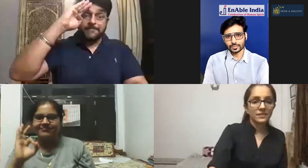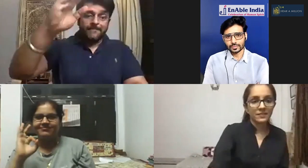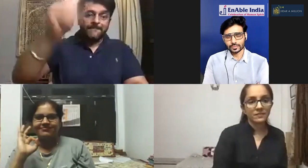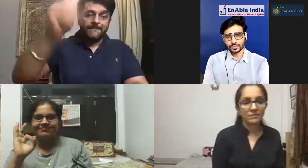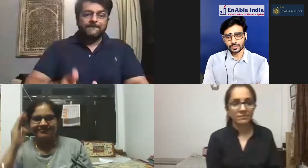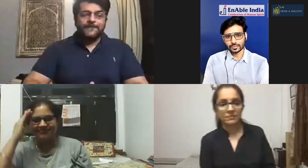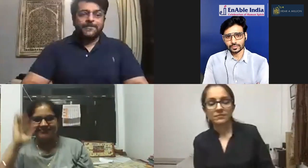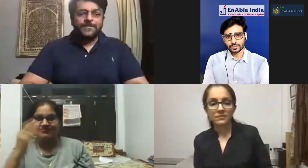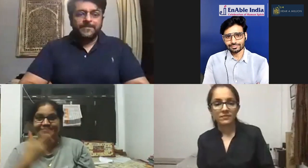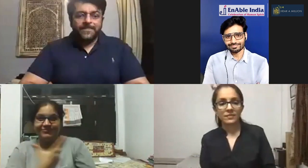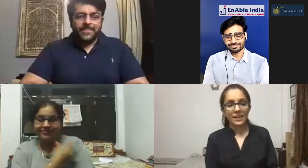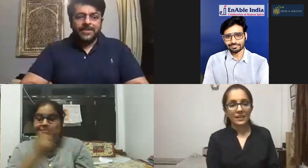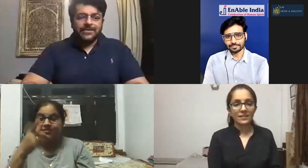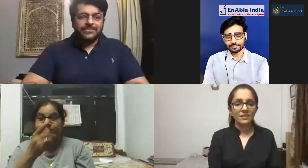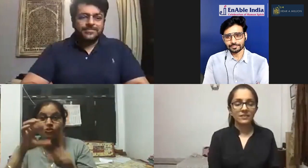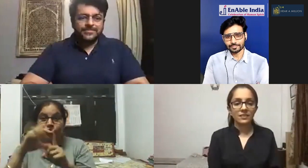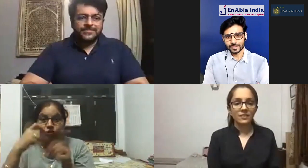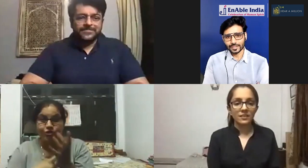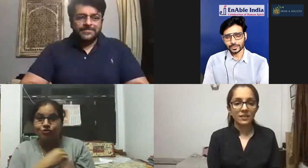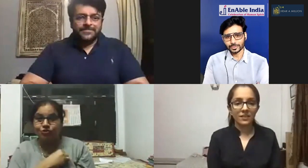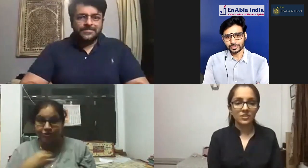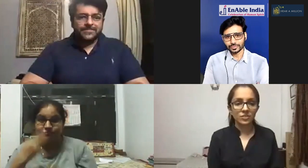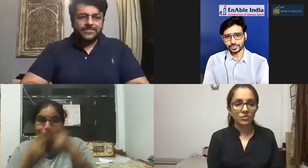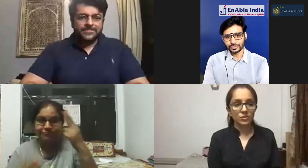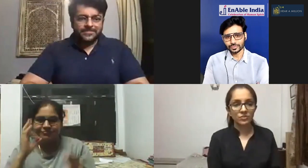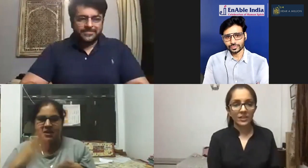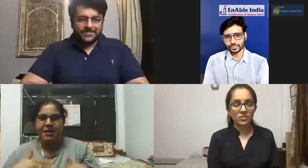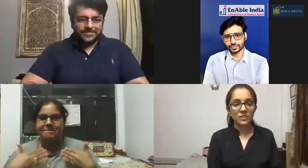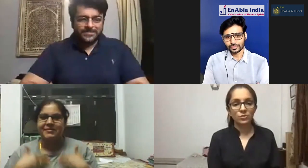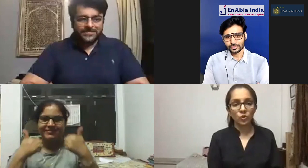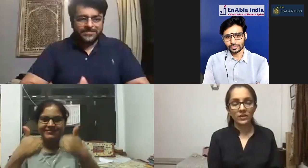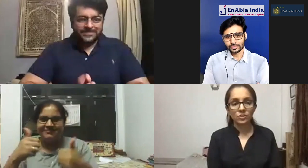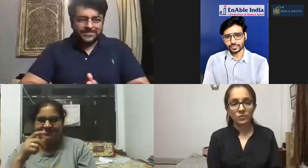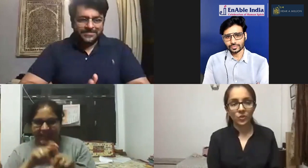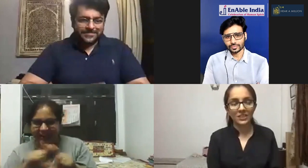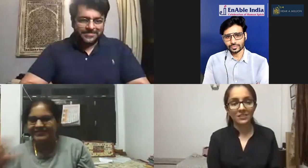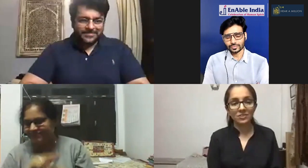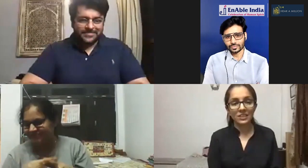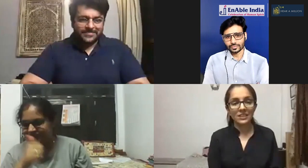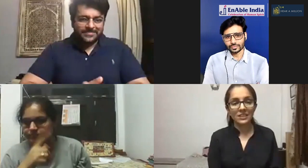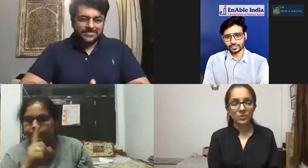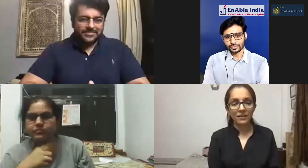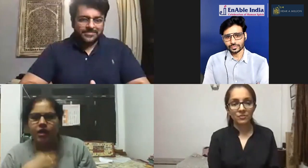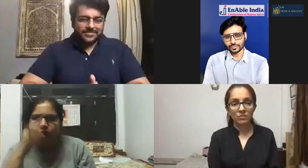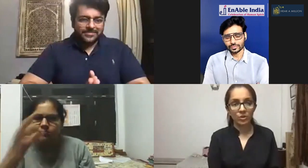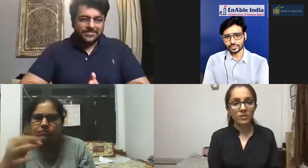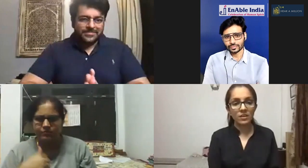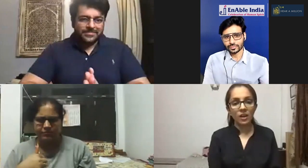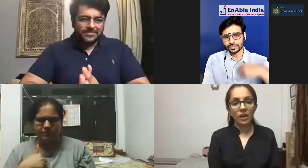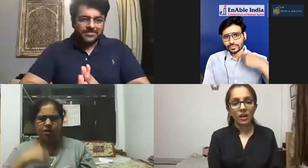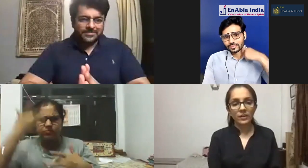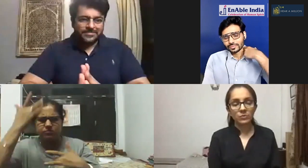Hi. Hi. Hello. Dr. Yuvraj, thank you so much for joining in. We're really glad to have you on